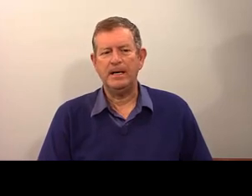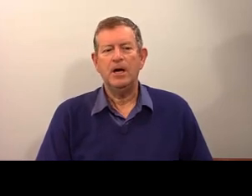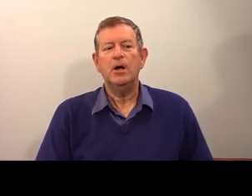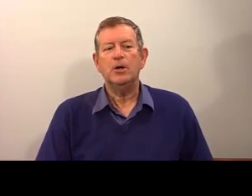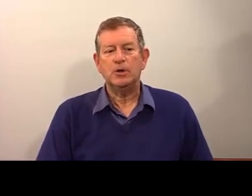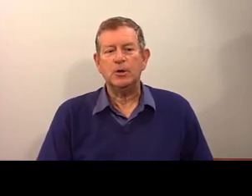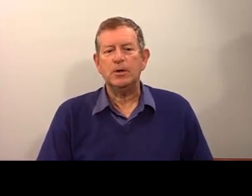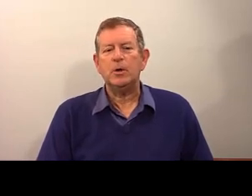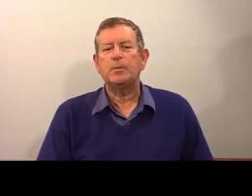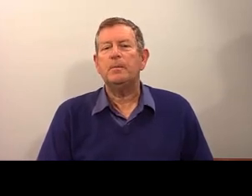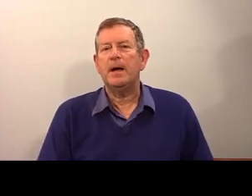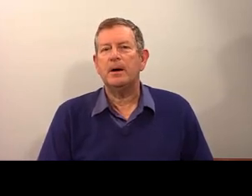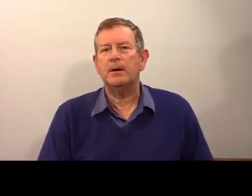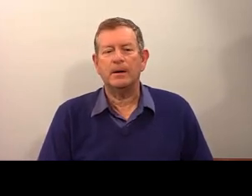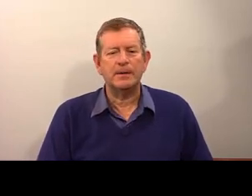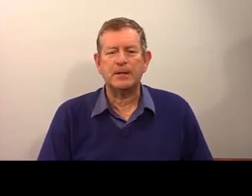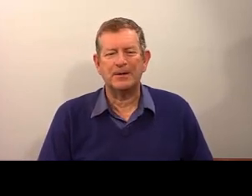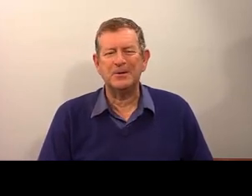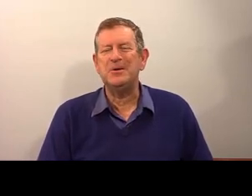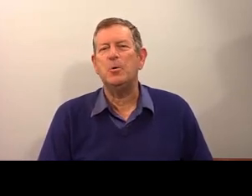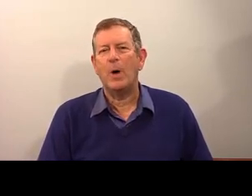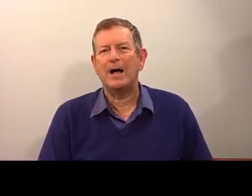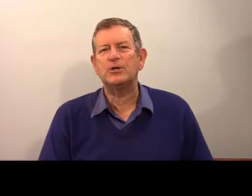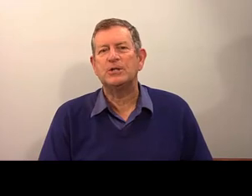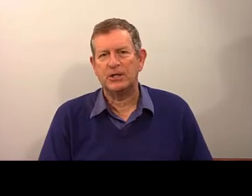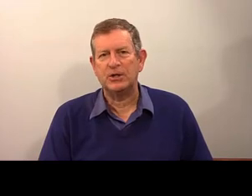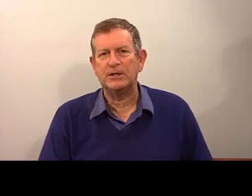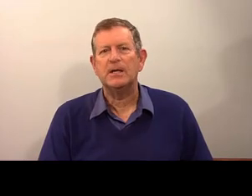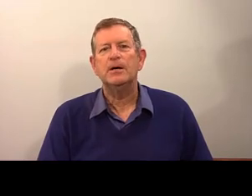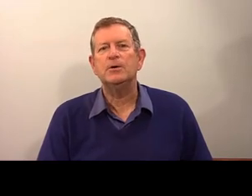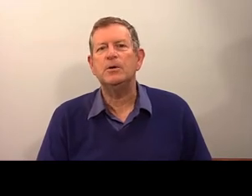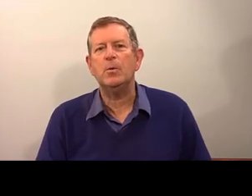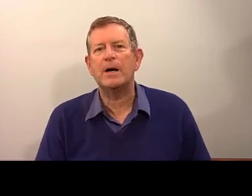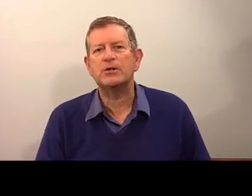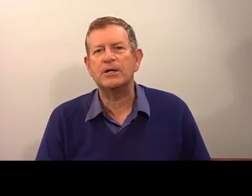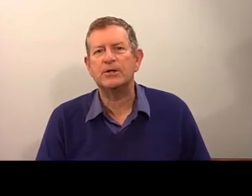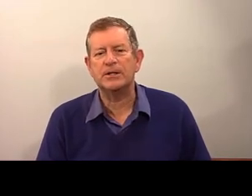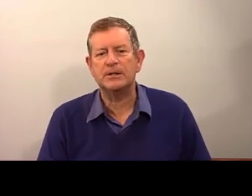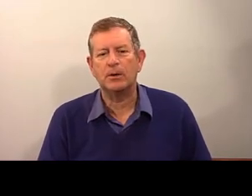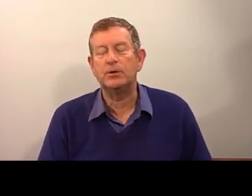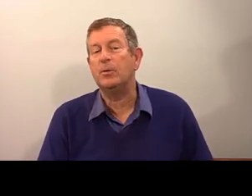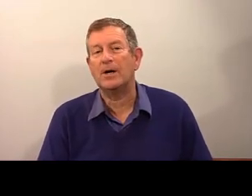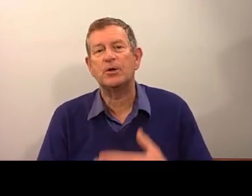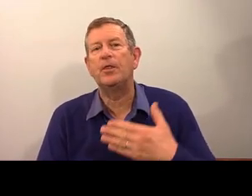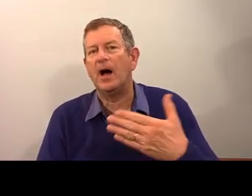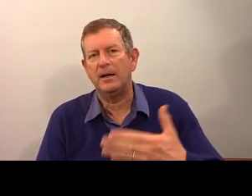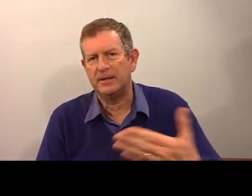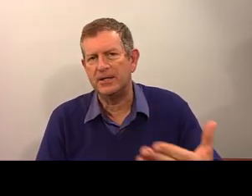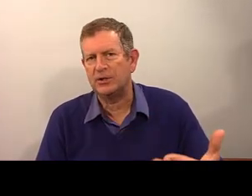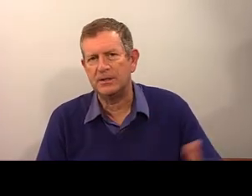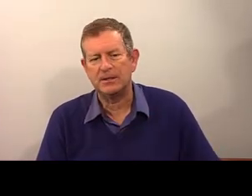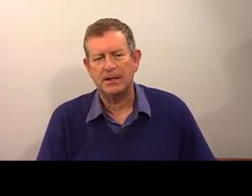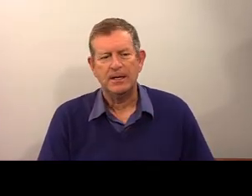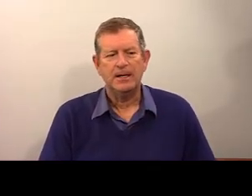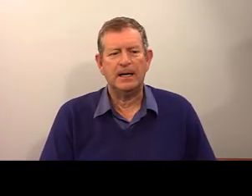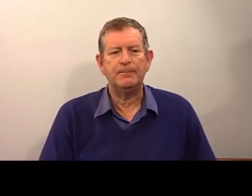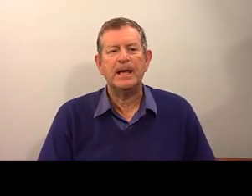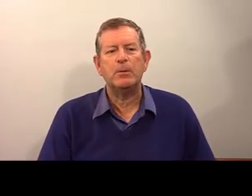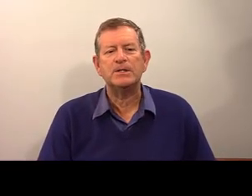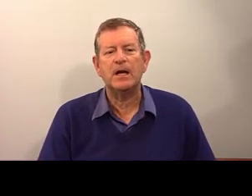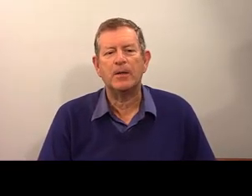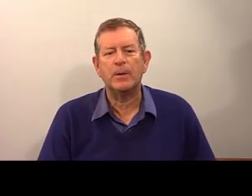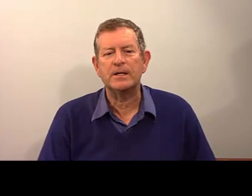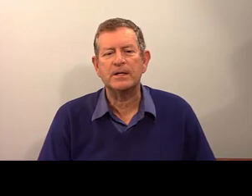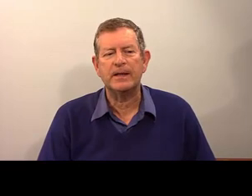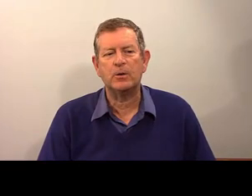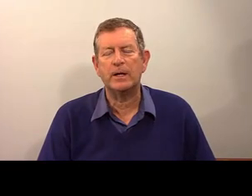All right. Do you wash dishes? Do you wash dishes? Or do you wash the dishes? And